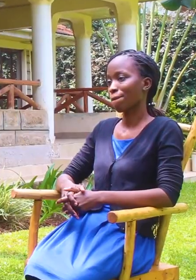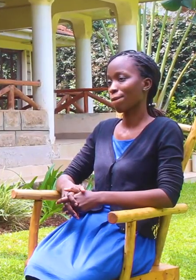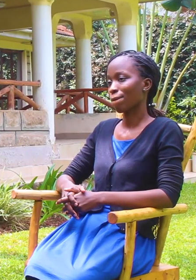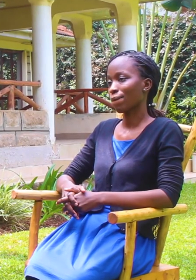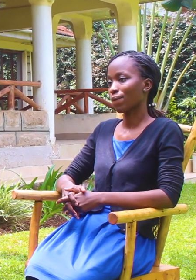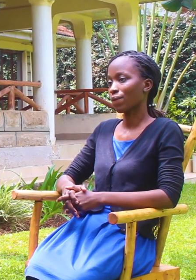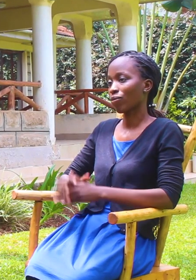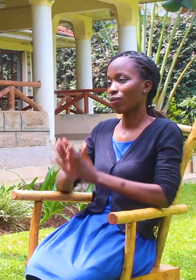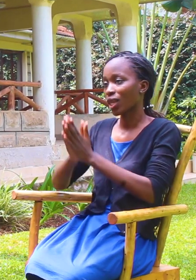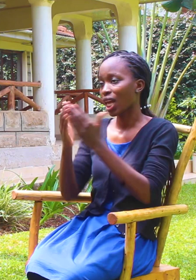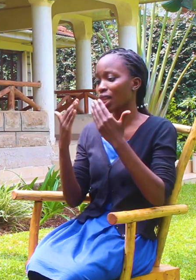Thank you so much, Yvonne, for that question